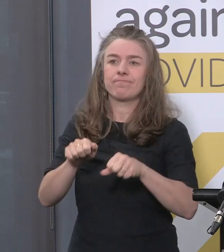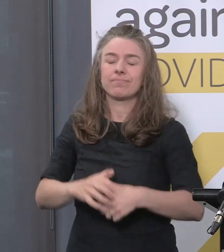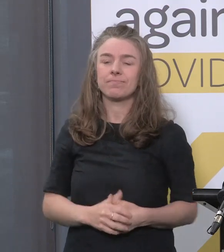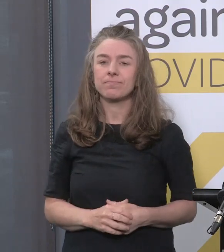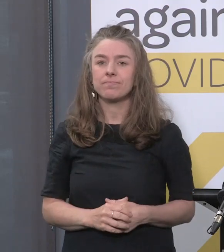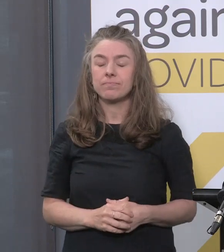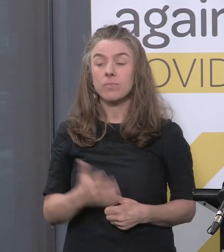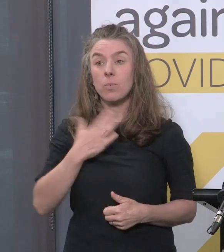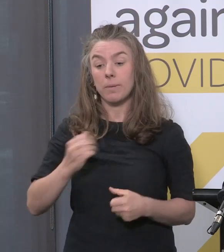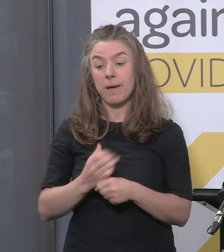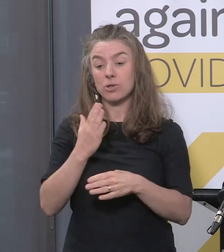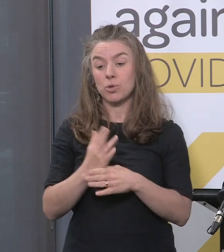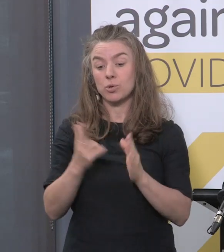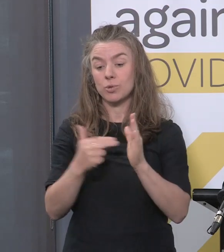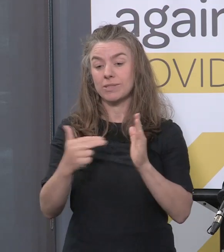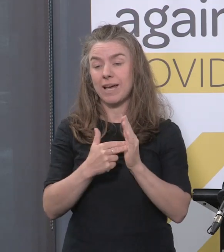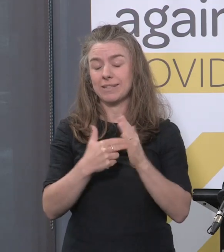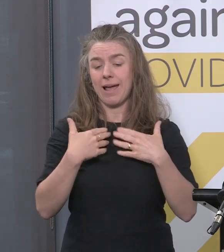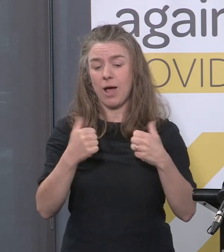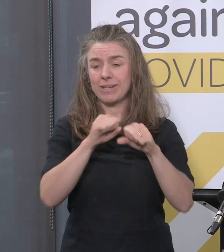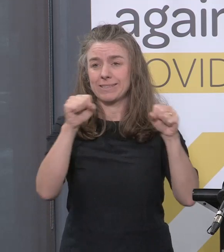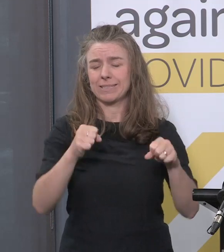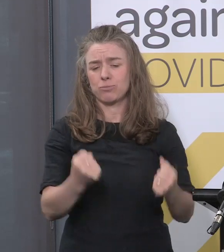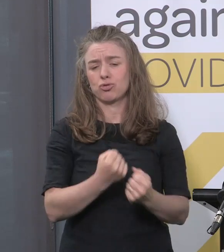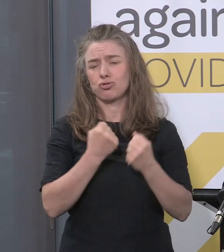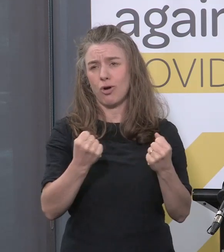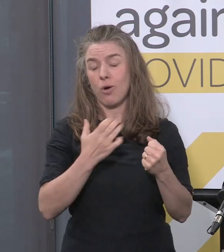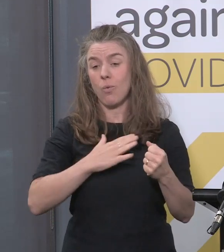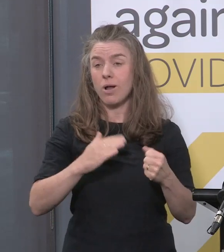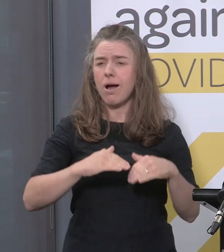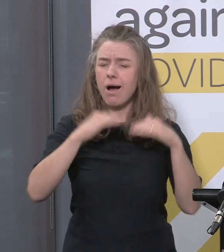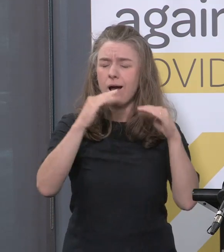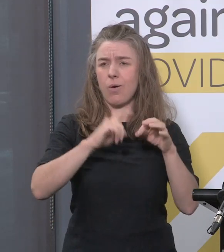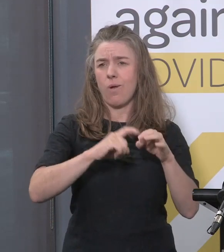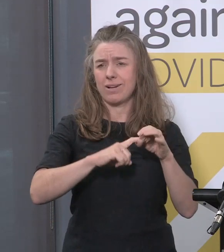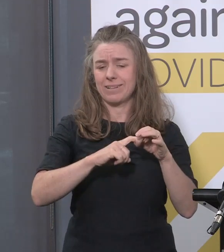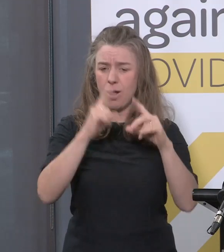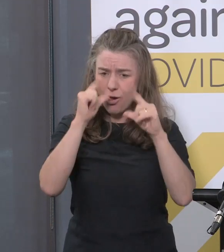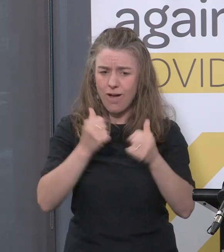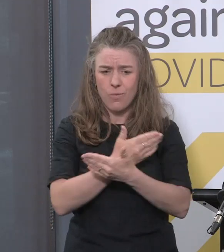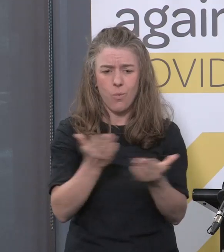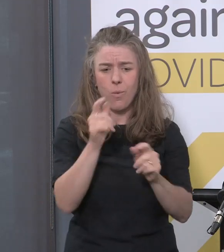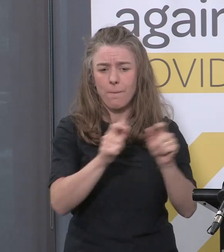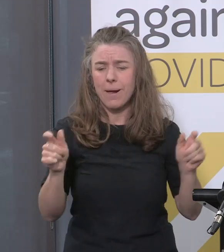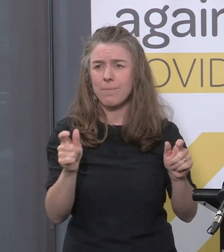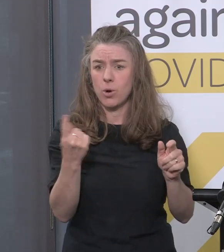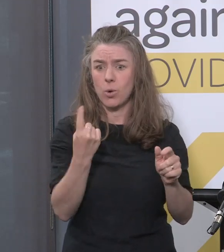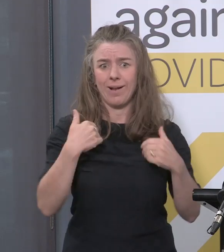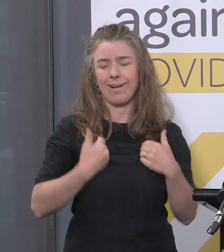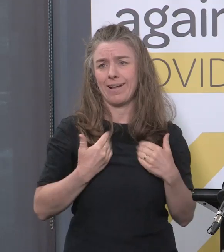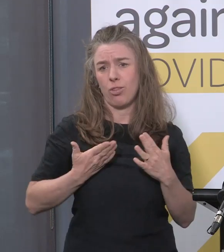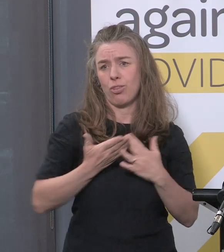We want to ensure New Zealand's health system is able to continue delivering high quality care to all New Zealanders who need health care at the